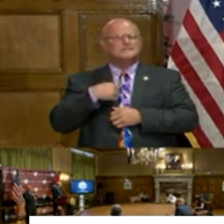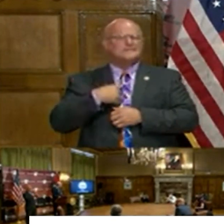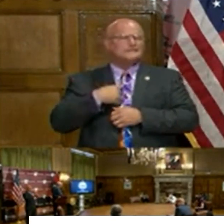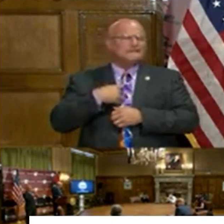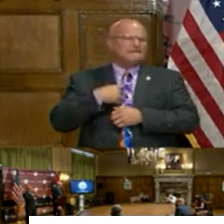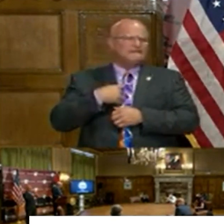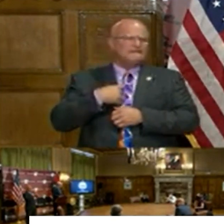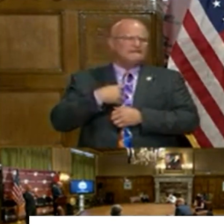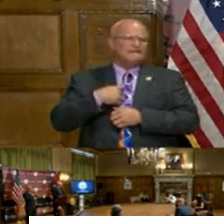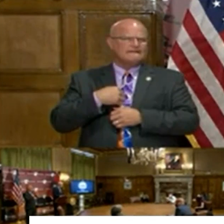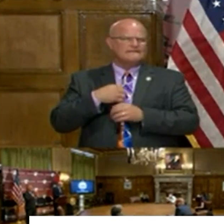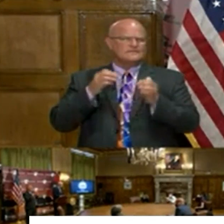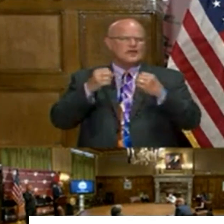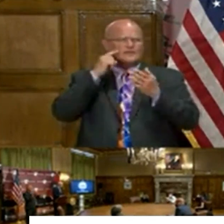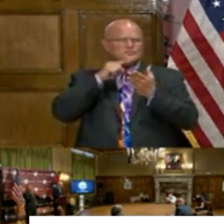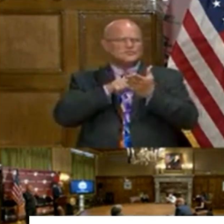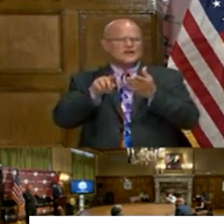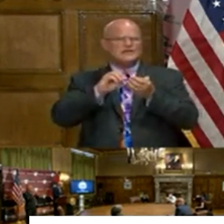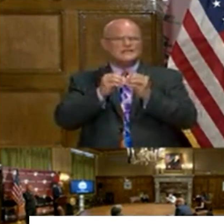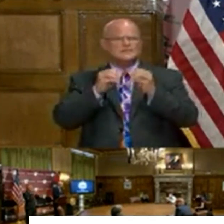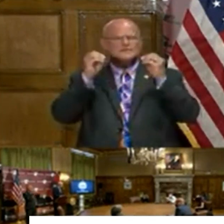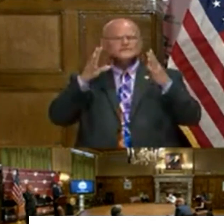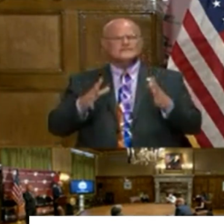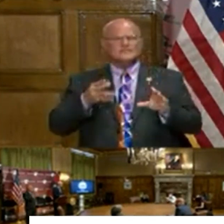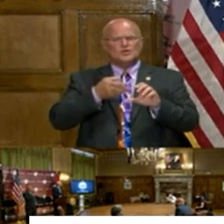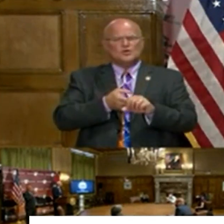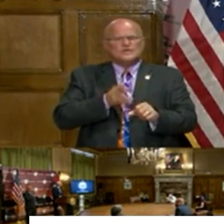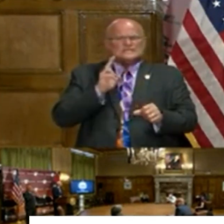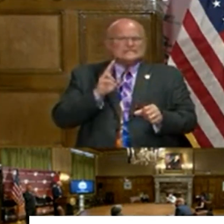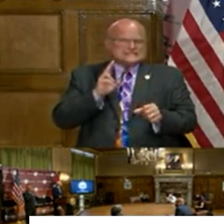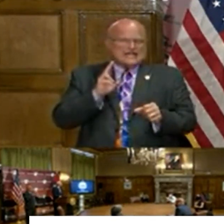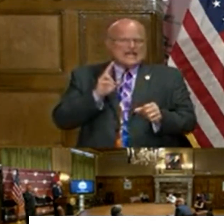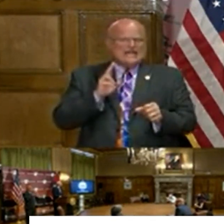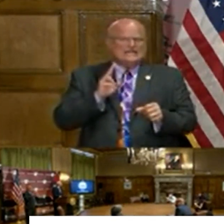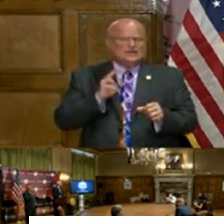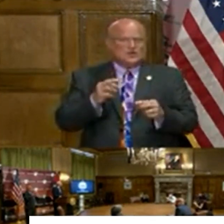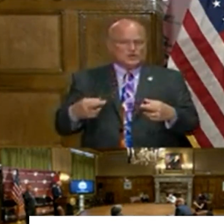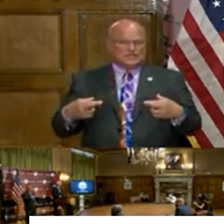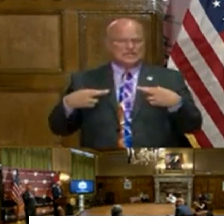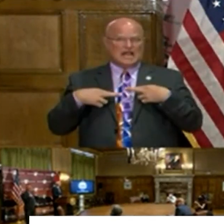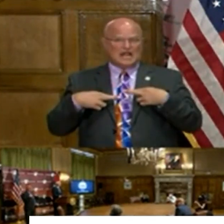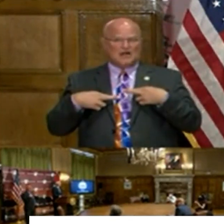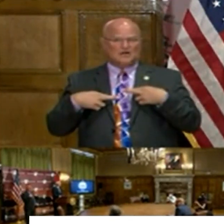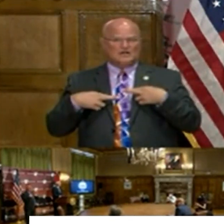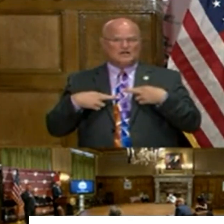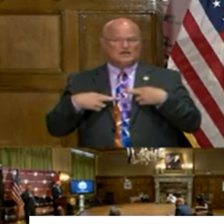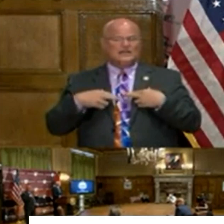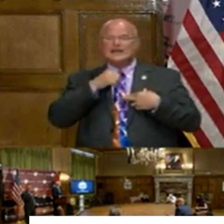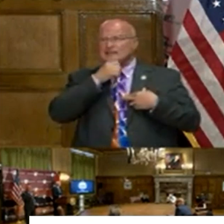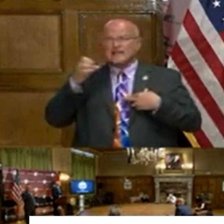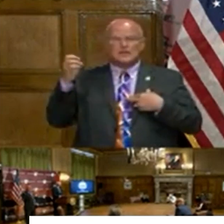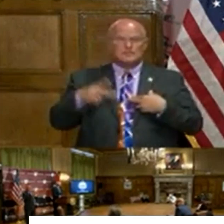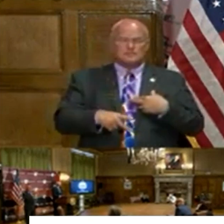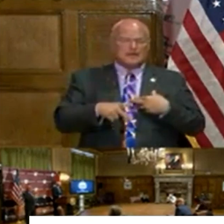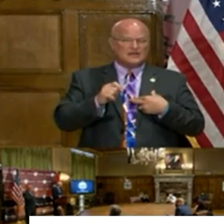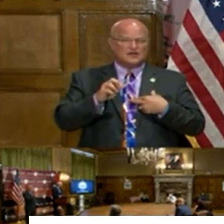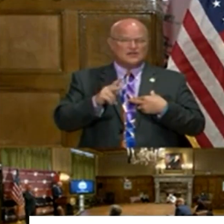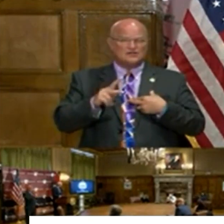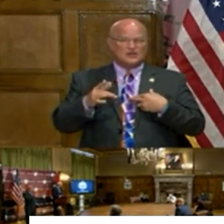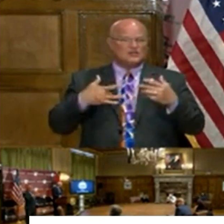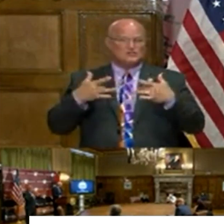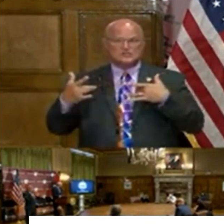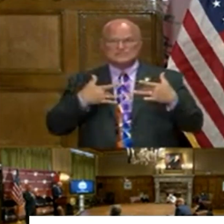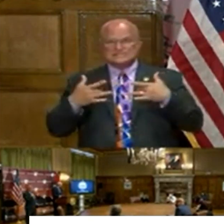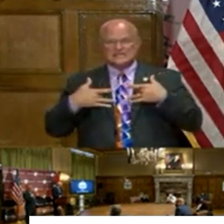your office tracking the number of teachers who are resigning or retiring instead of returning to classrooms? And are you concerned about having